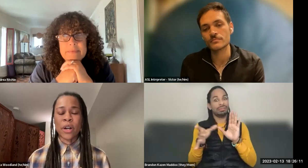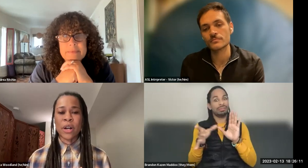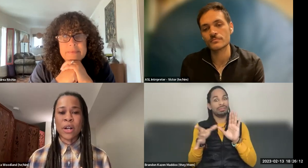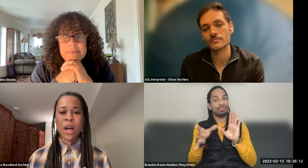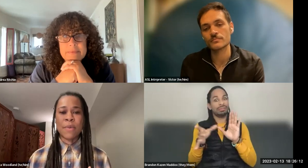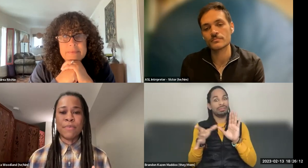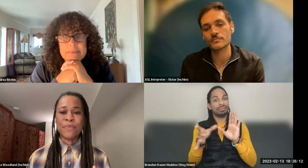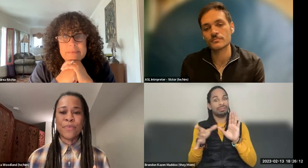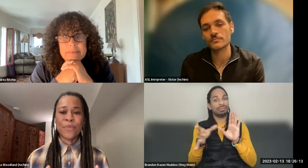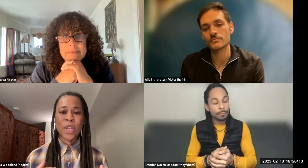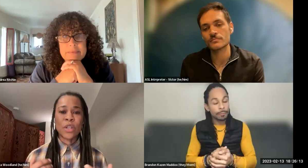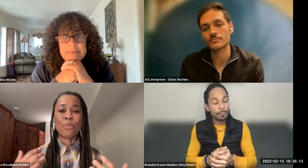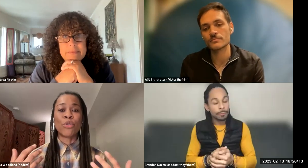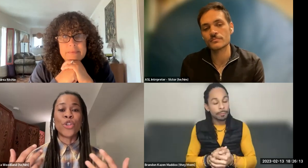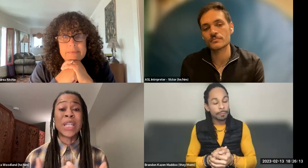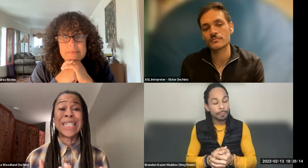we are